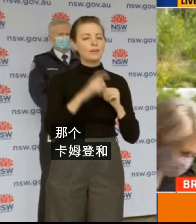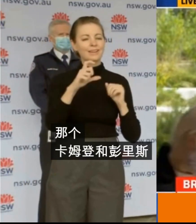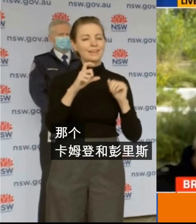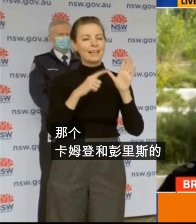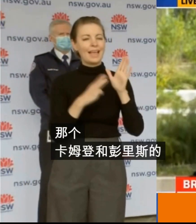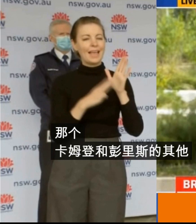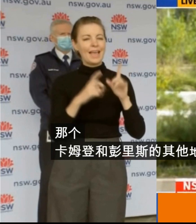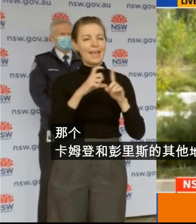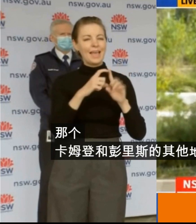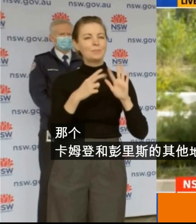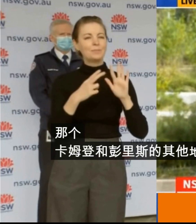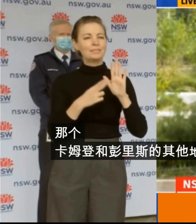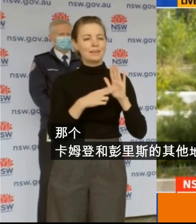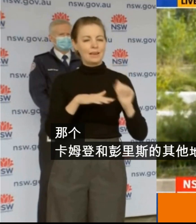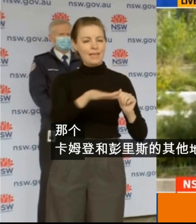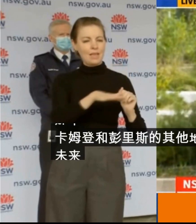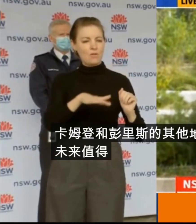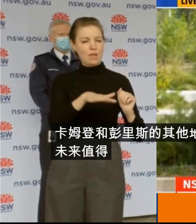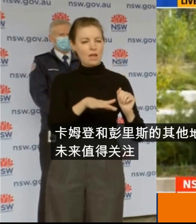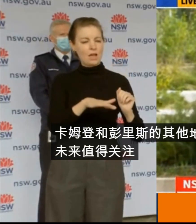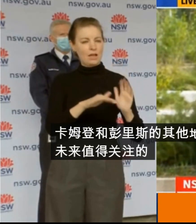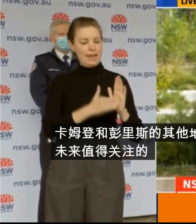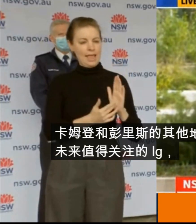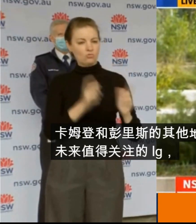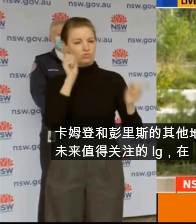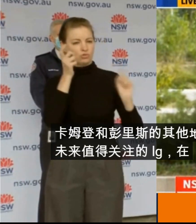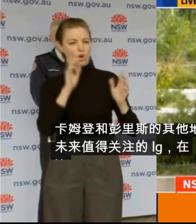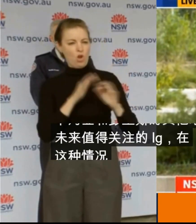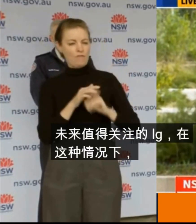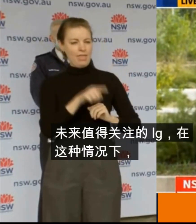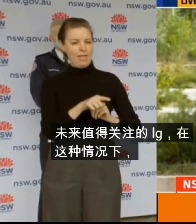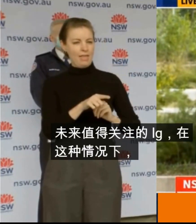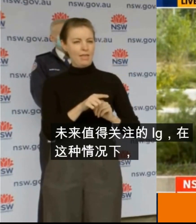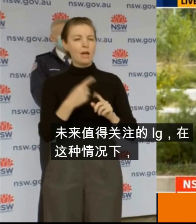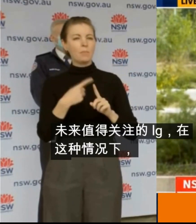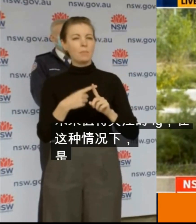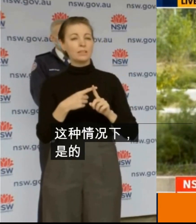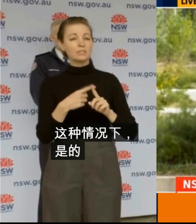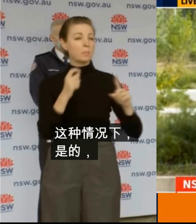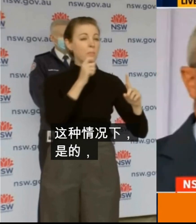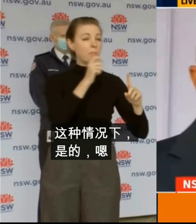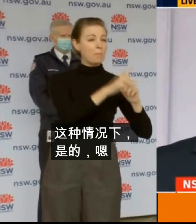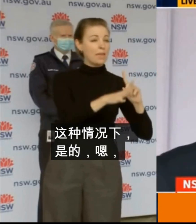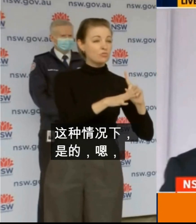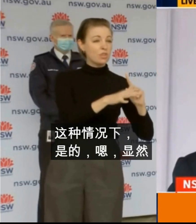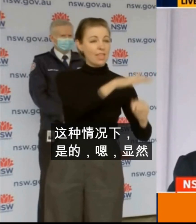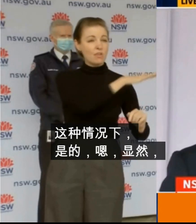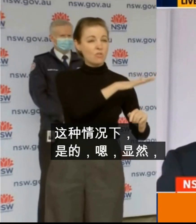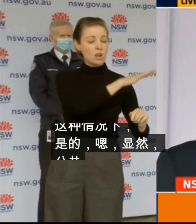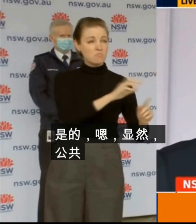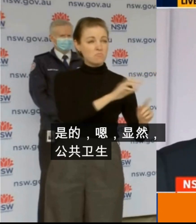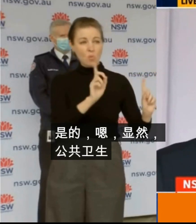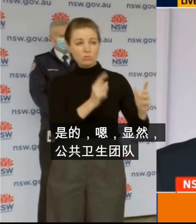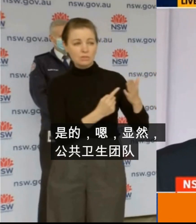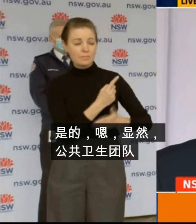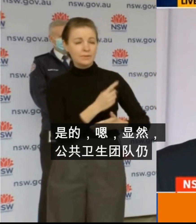the rest of Penrith may be considered as a future LGA of concern, where we are with that situation. Yeah, look, obviously the